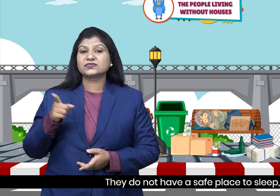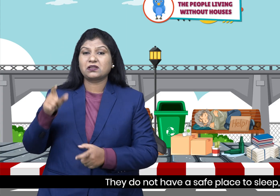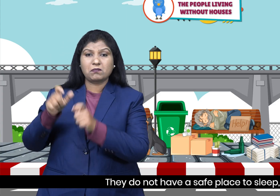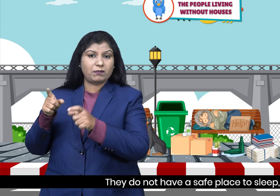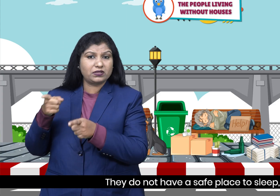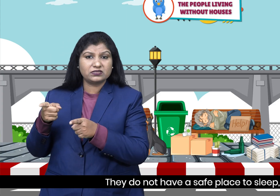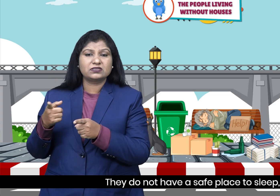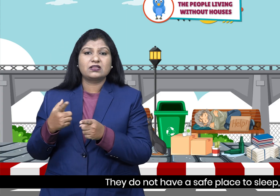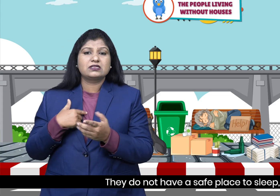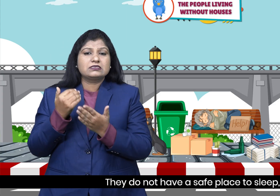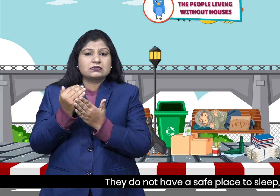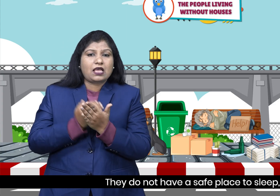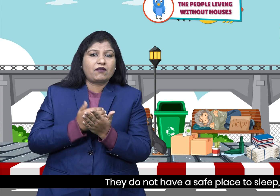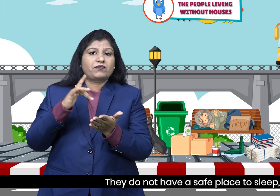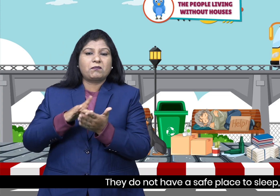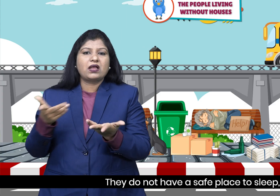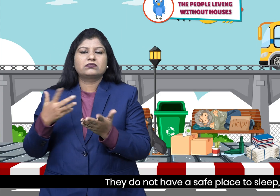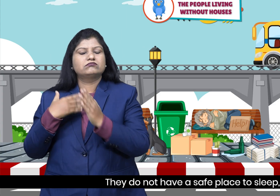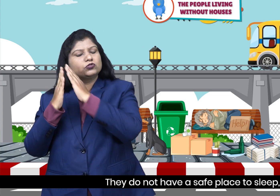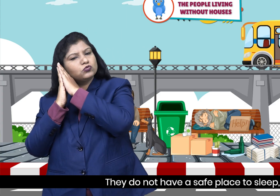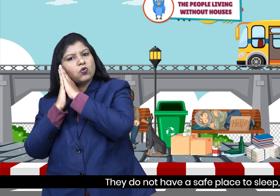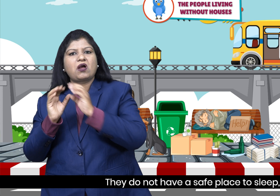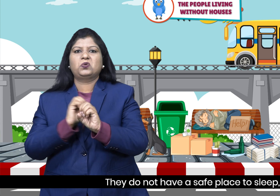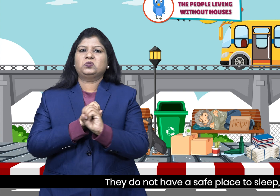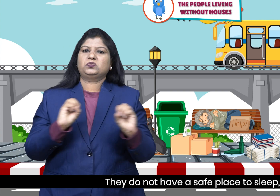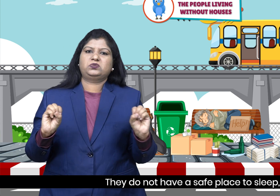They do not have a safe place to sleep,